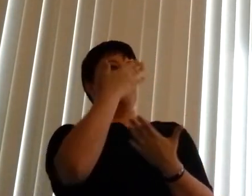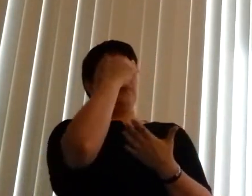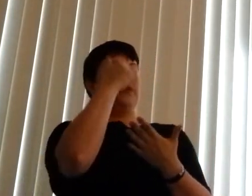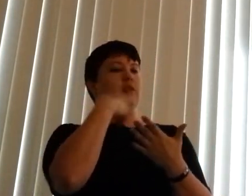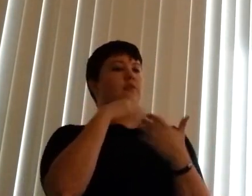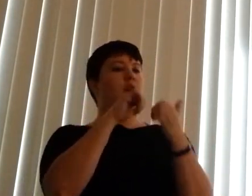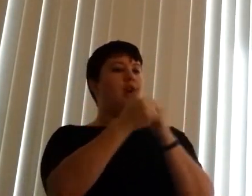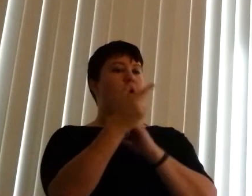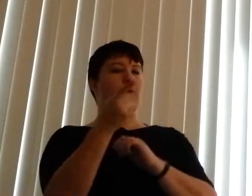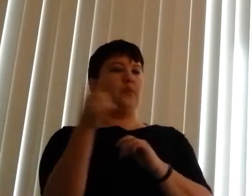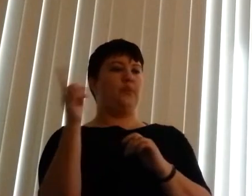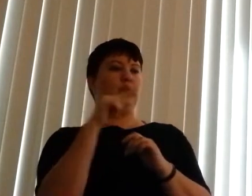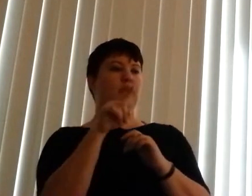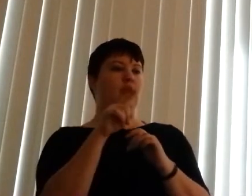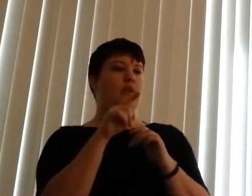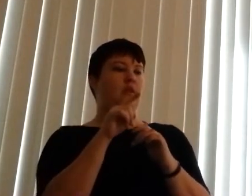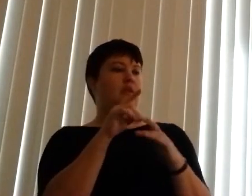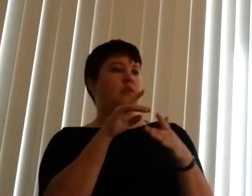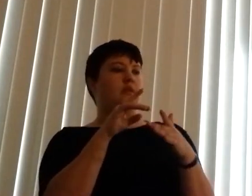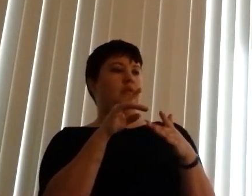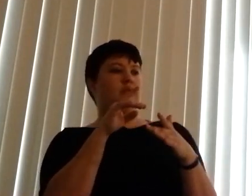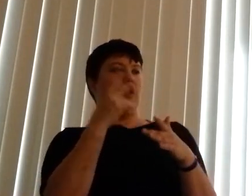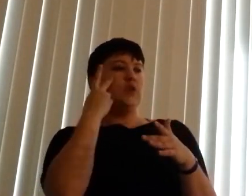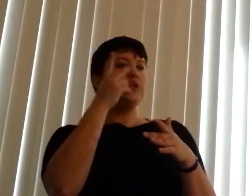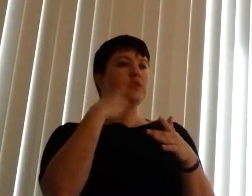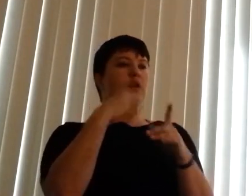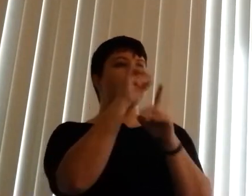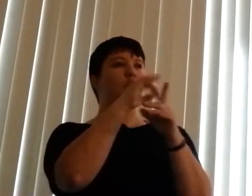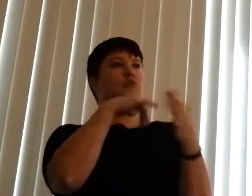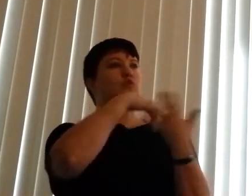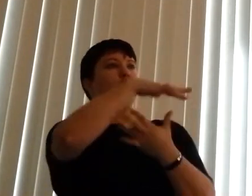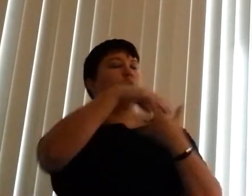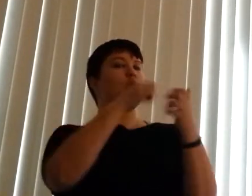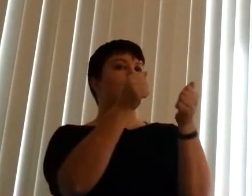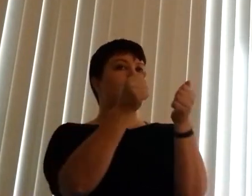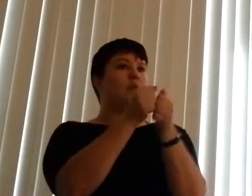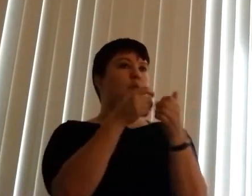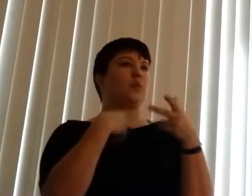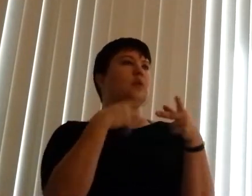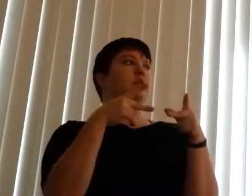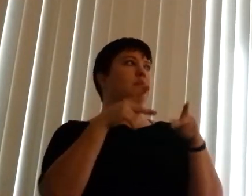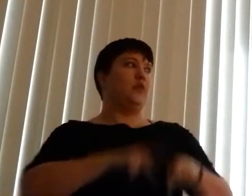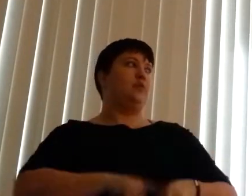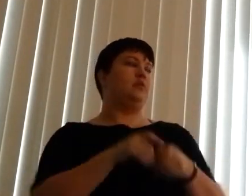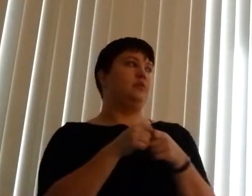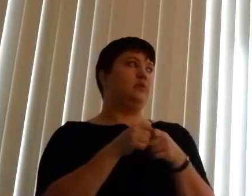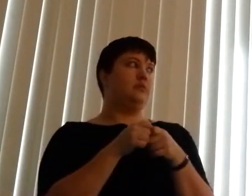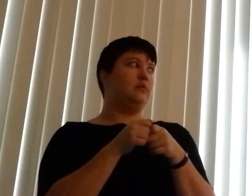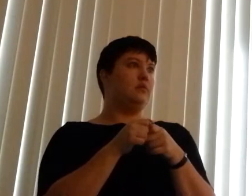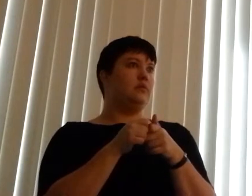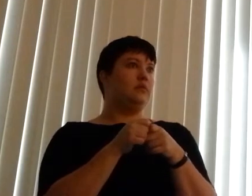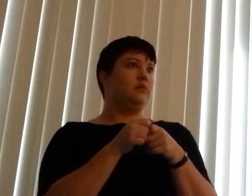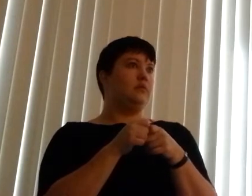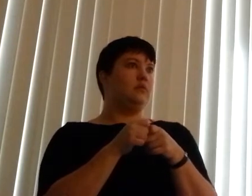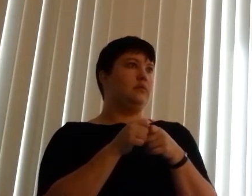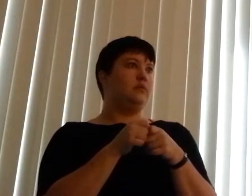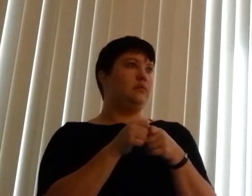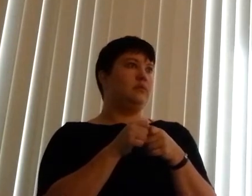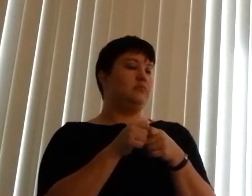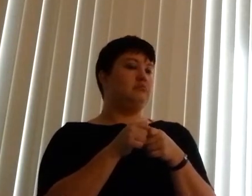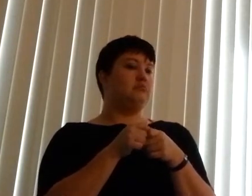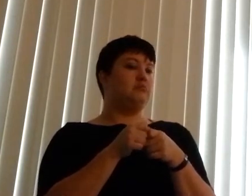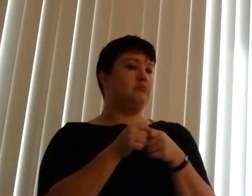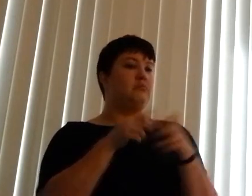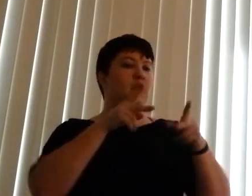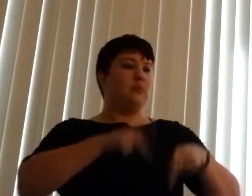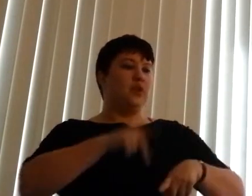capacities constitutive of personhood. And this status is such that, 1, a person ought not to use another